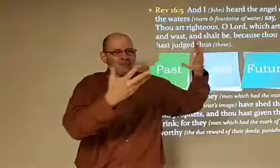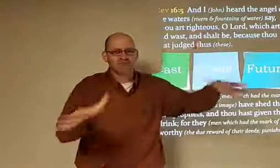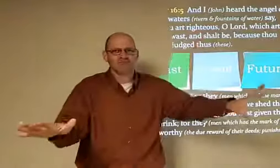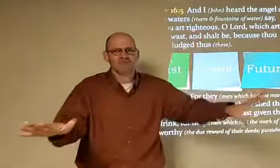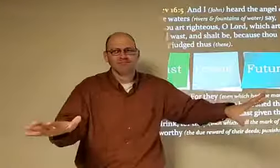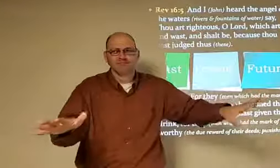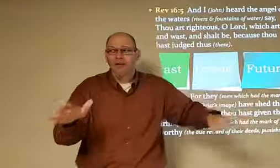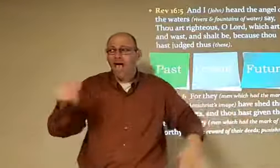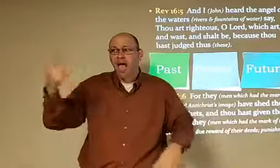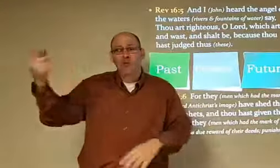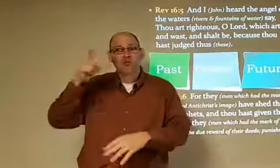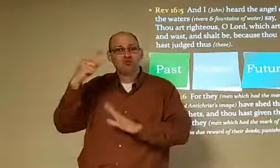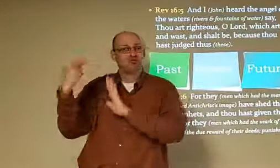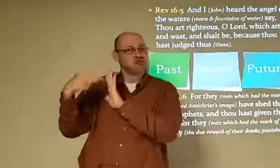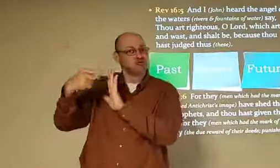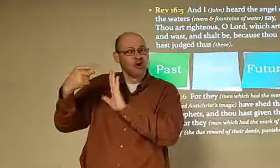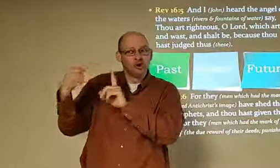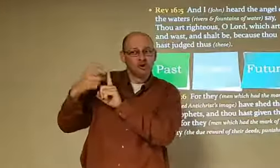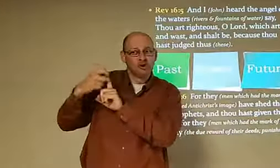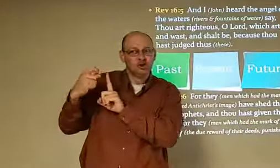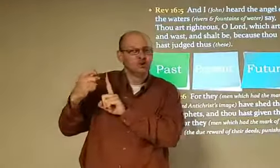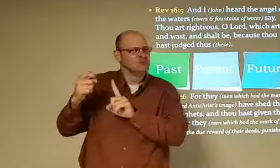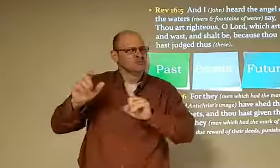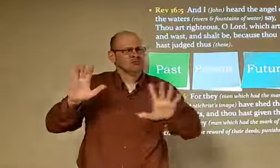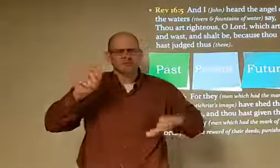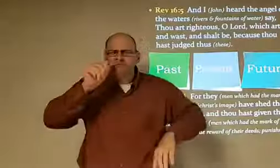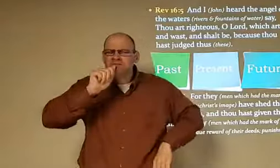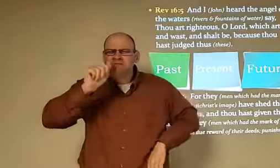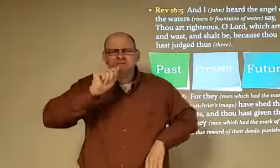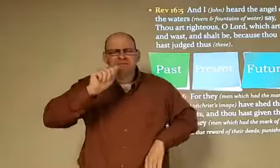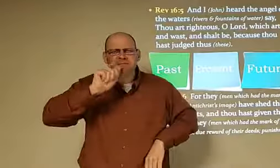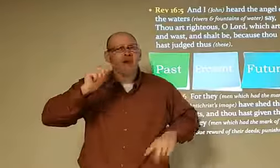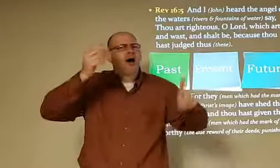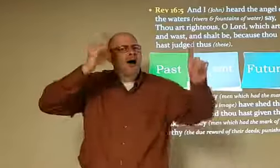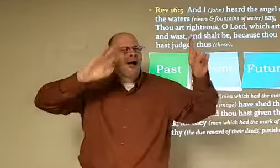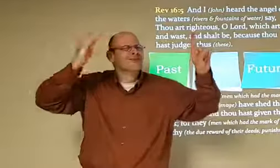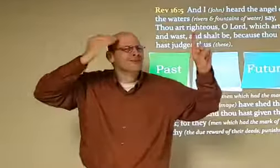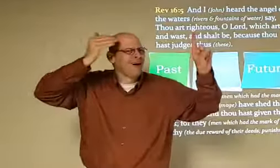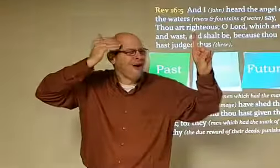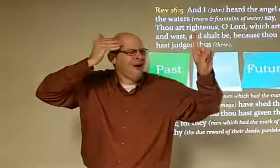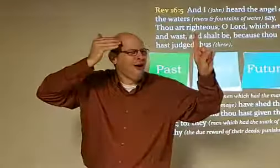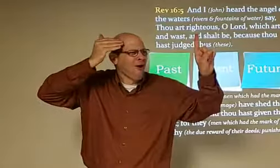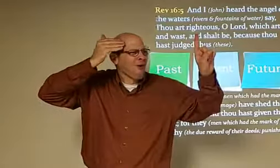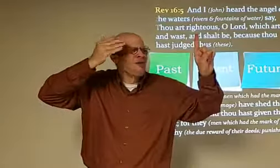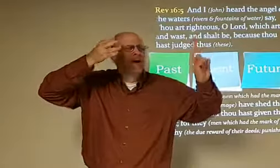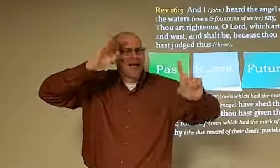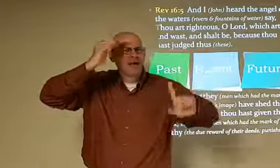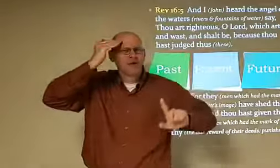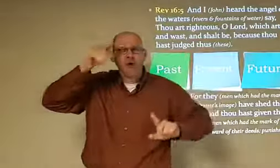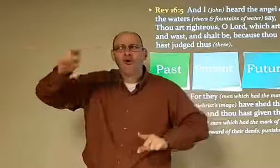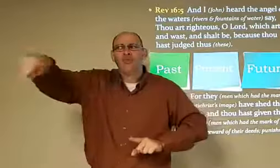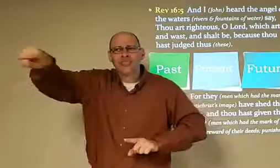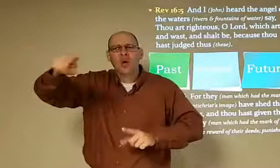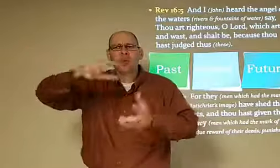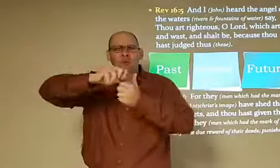it holy, follow him. Those who criticize and persecute against you, be patient. God knows, he sees what you're going